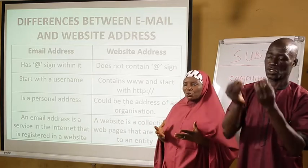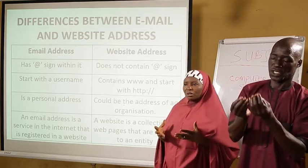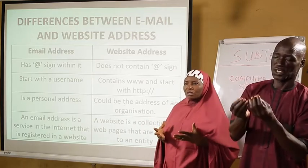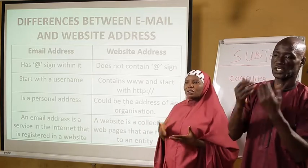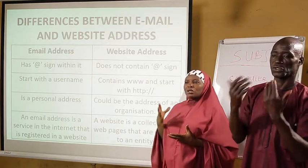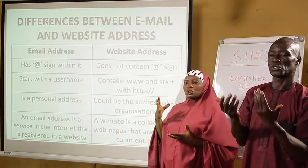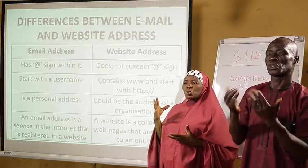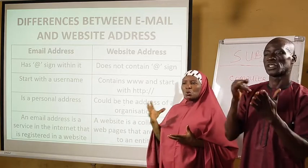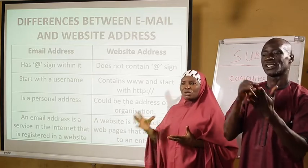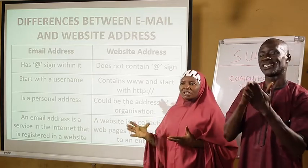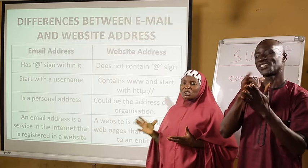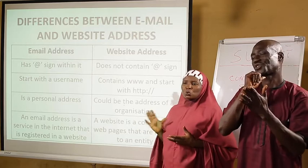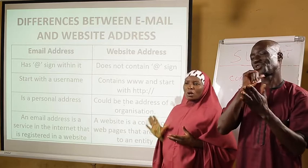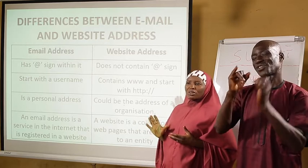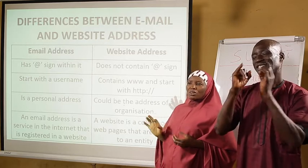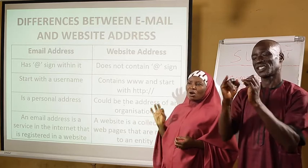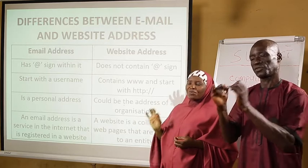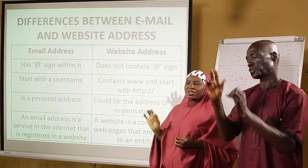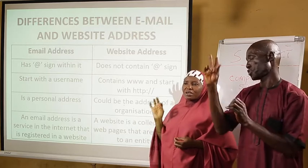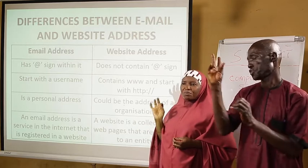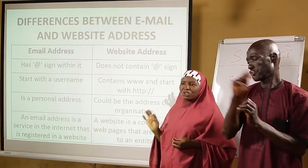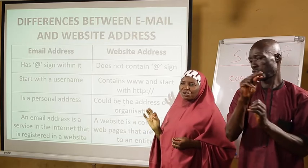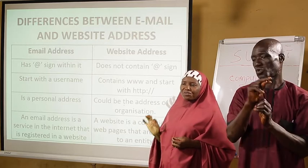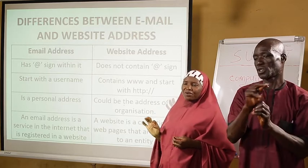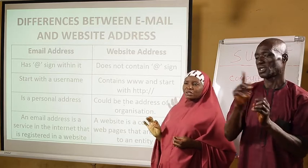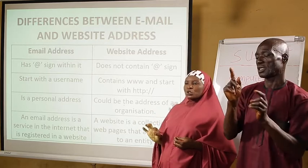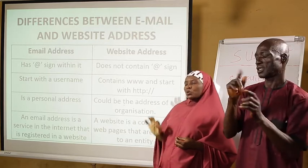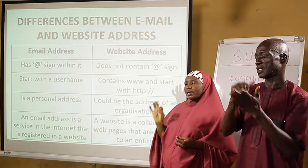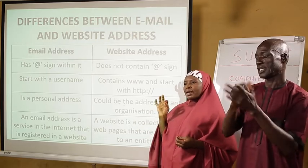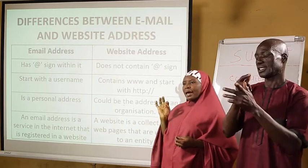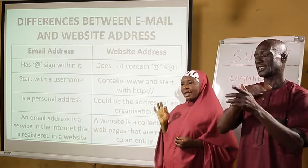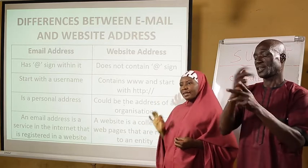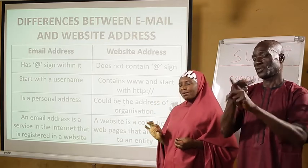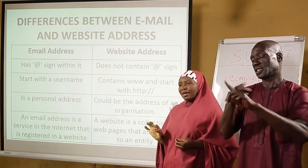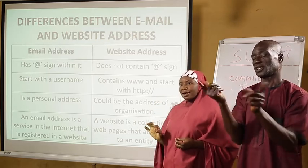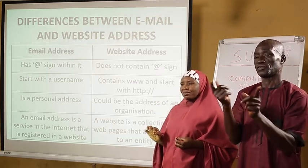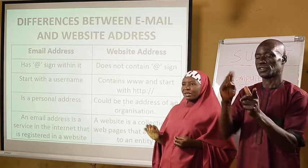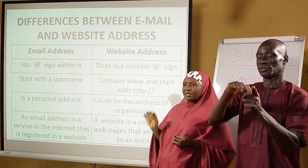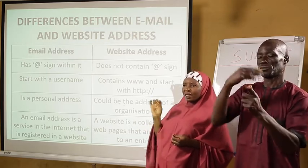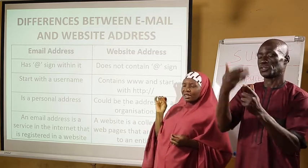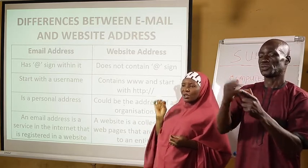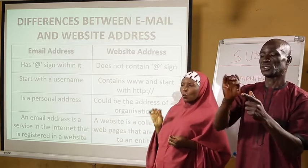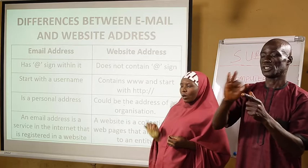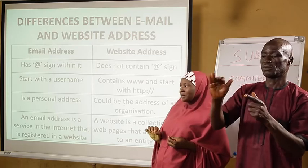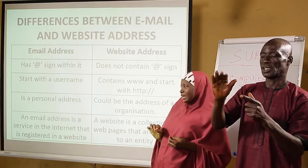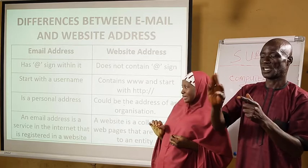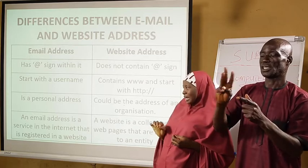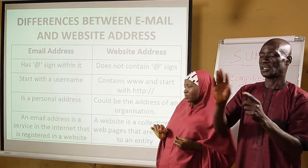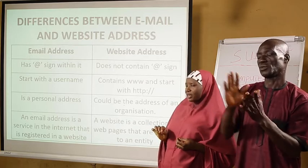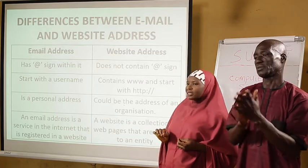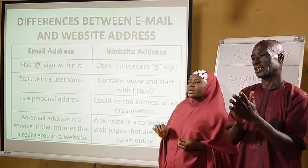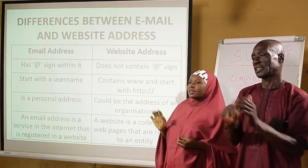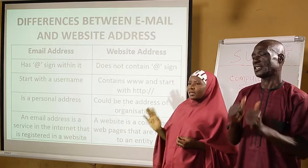individual. So this is one of the major difference between an email address and a